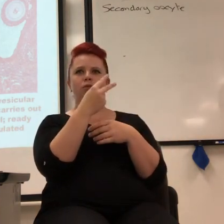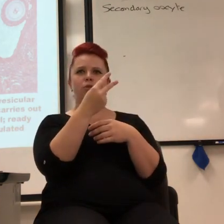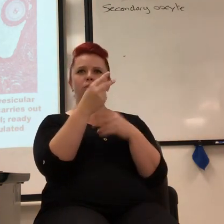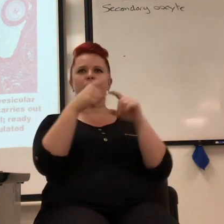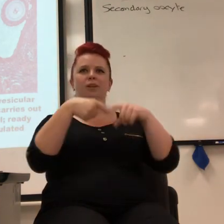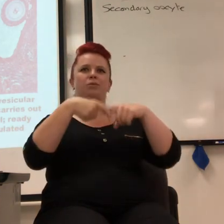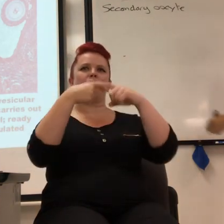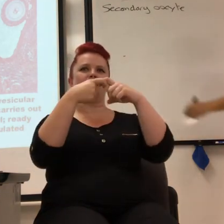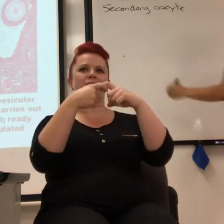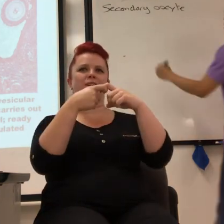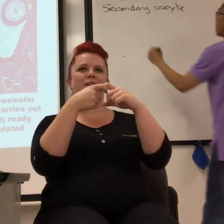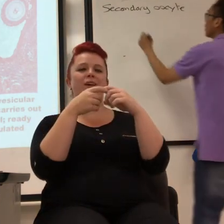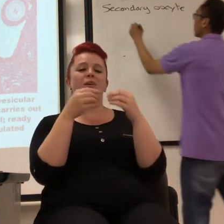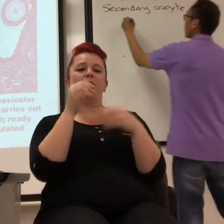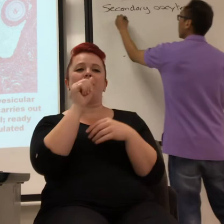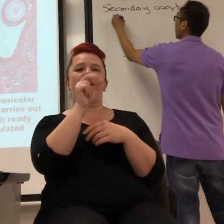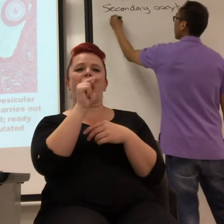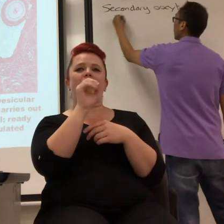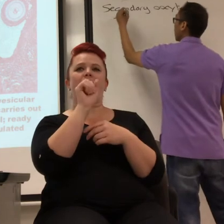two.